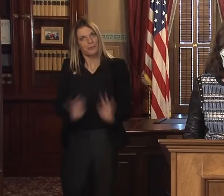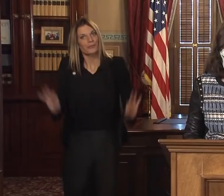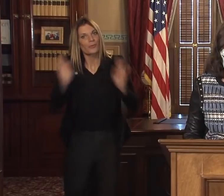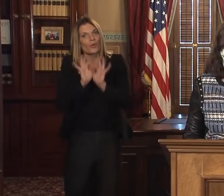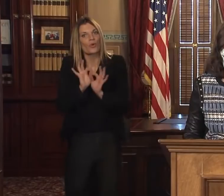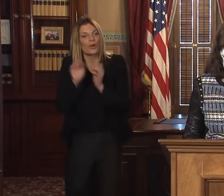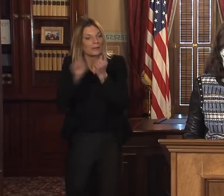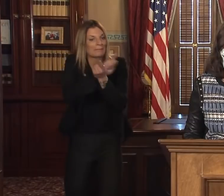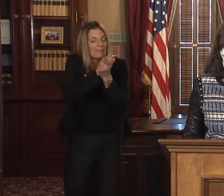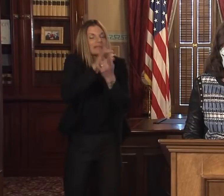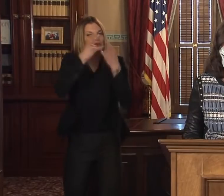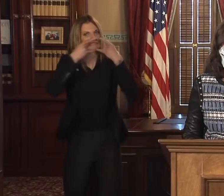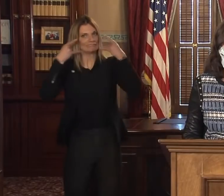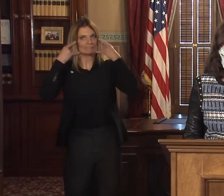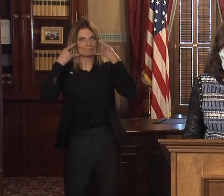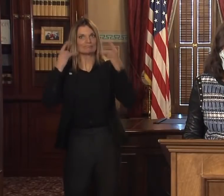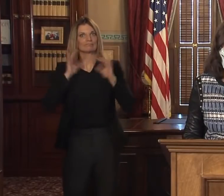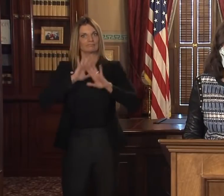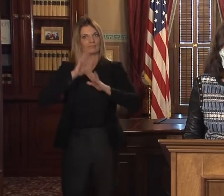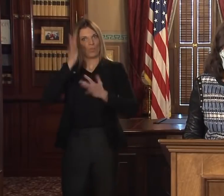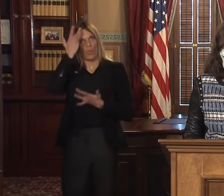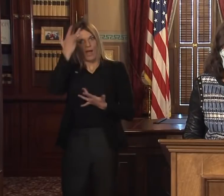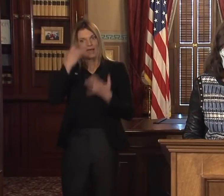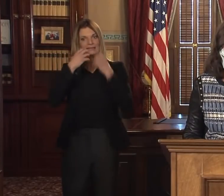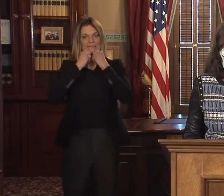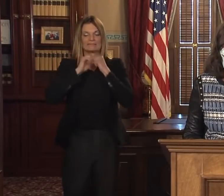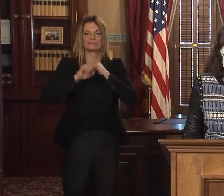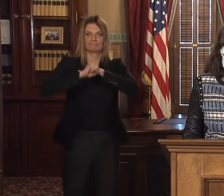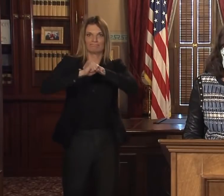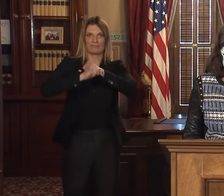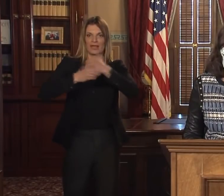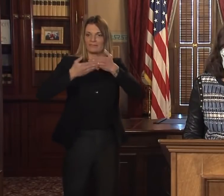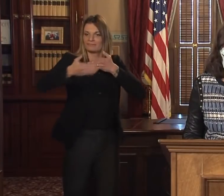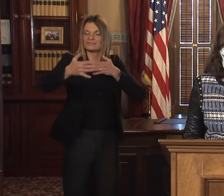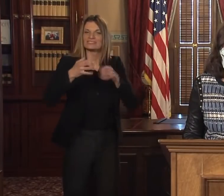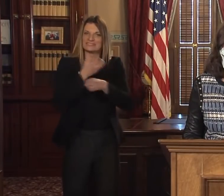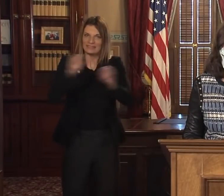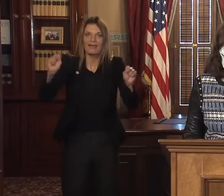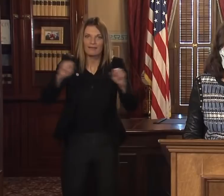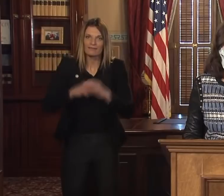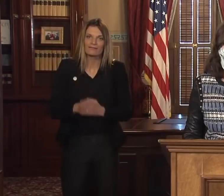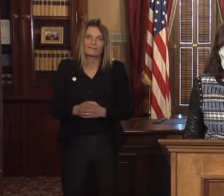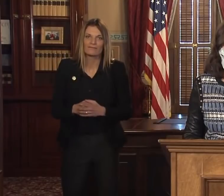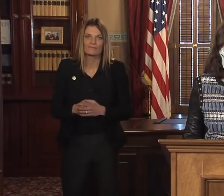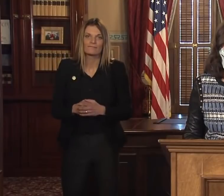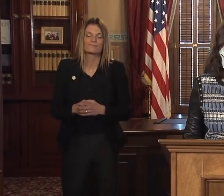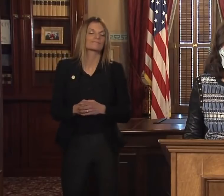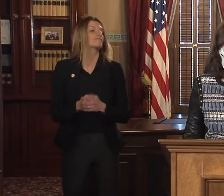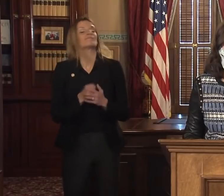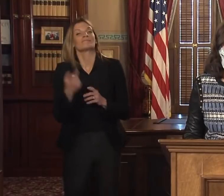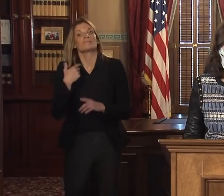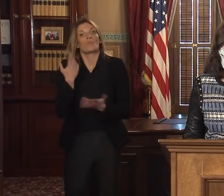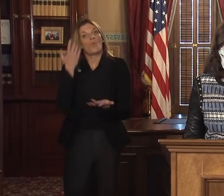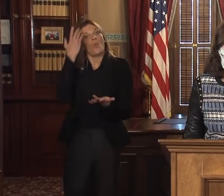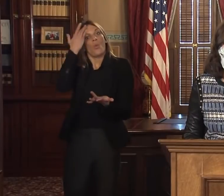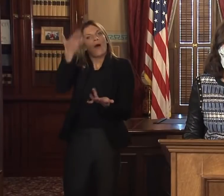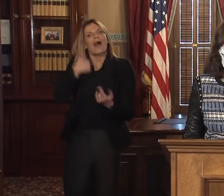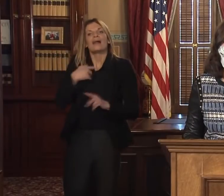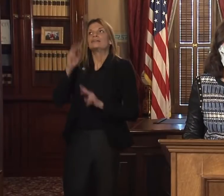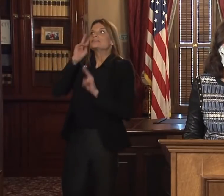come into contact with. It's really important. And that's why I do think that codification, while it might